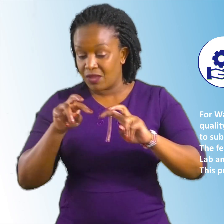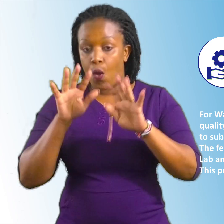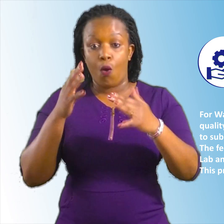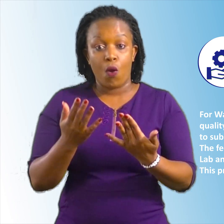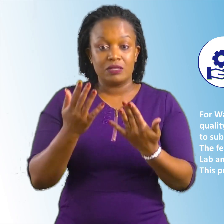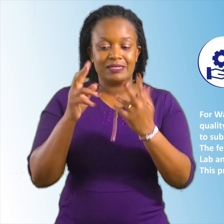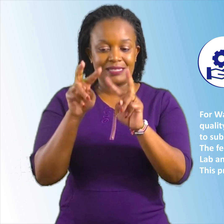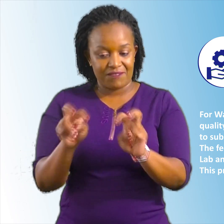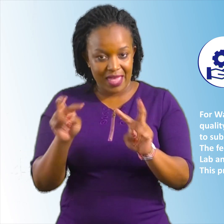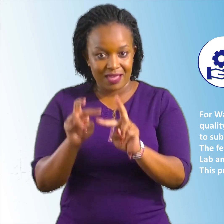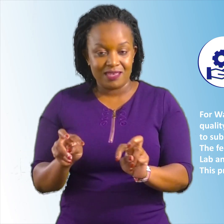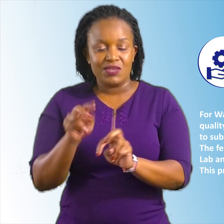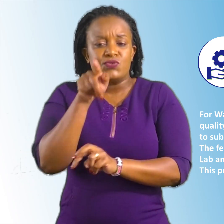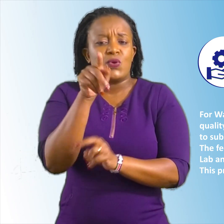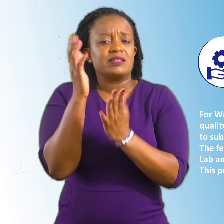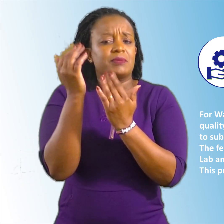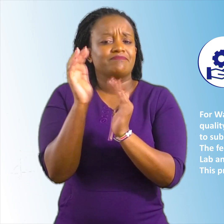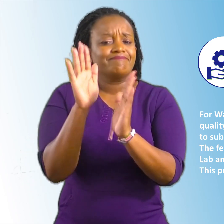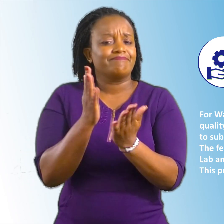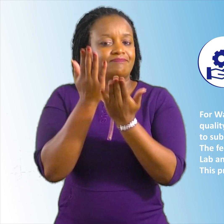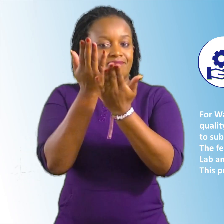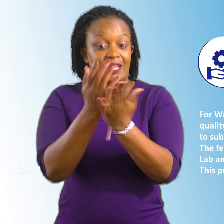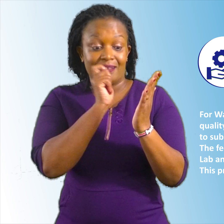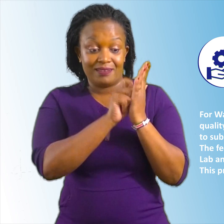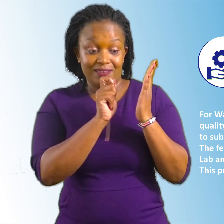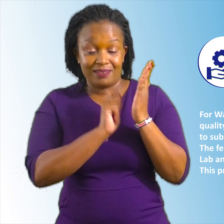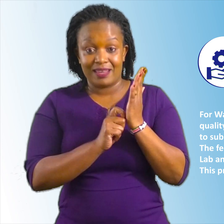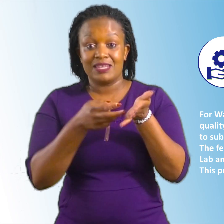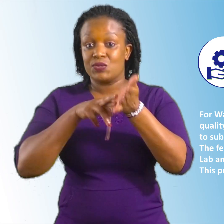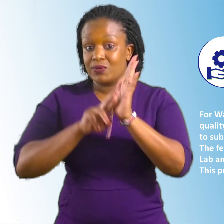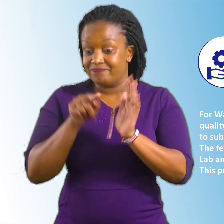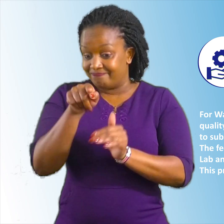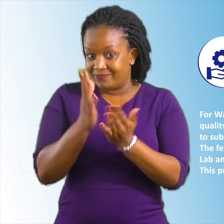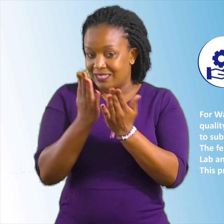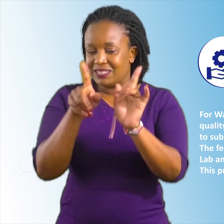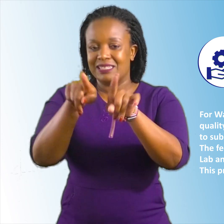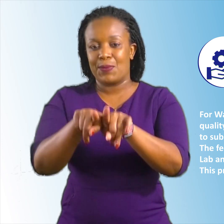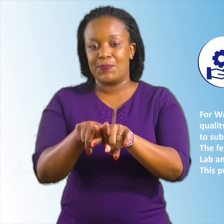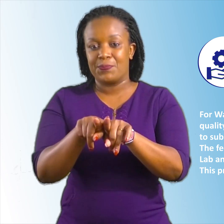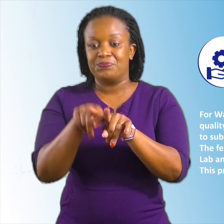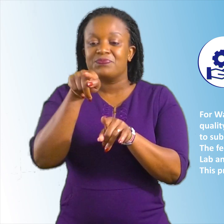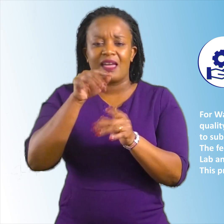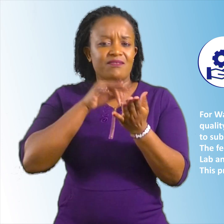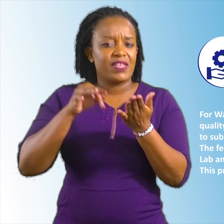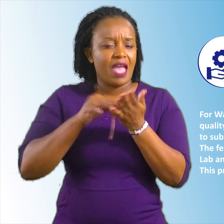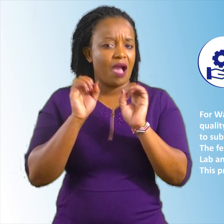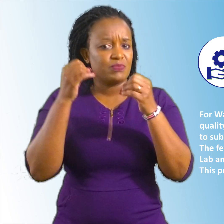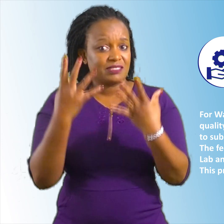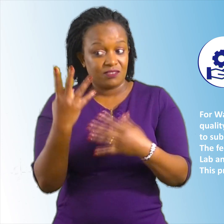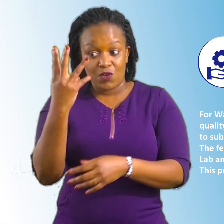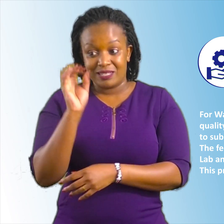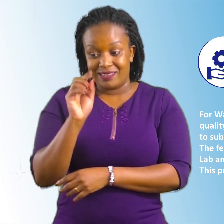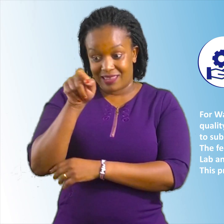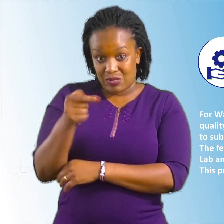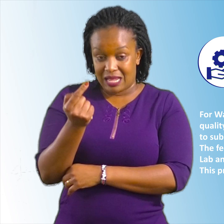surveys, you are required to submit a written request for this service too. The fees stand at